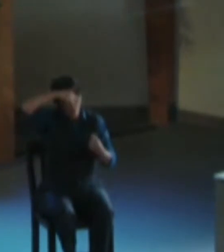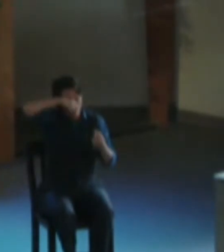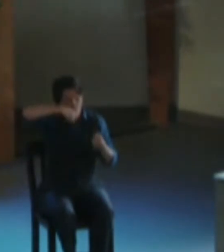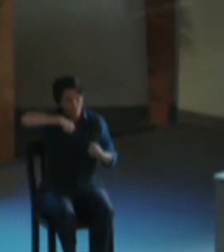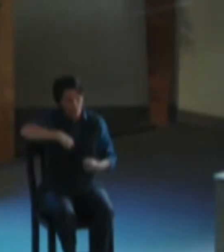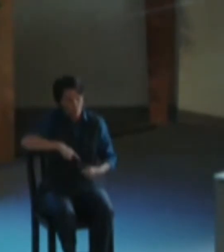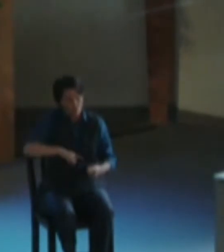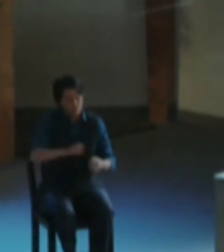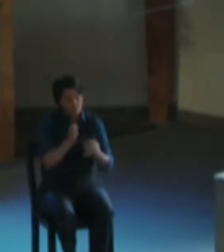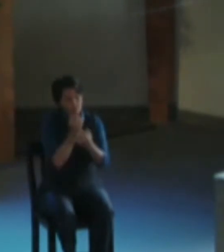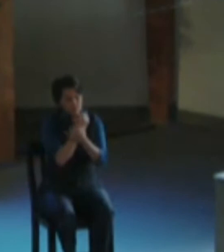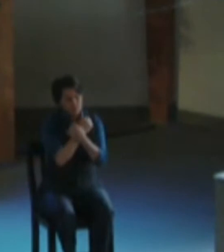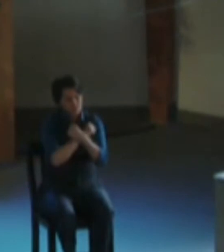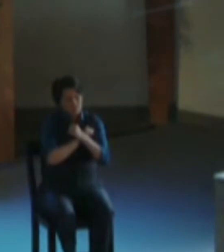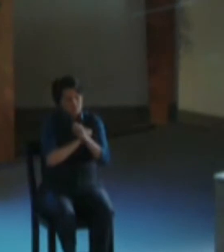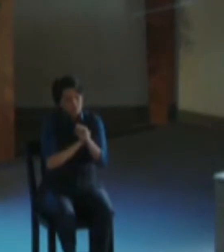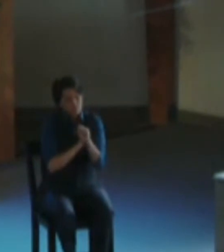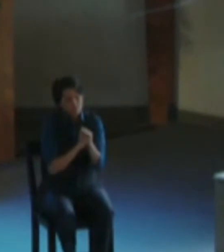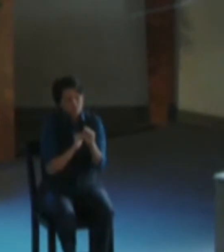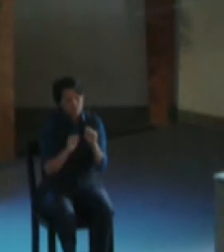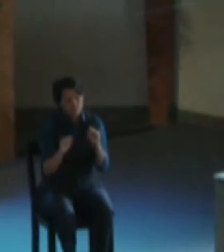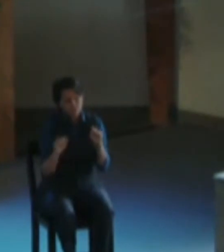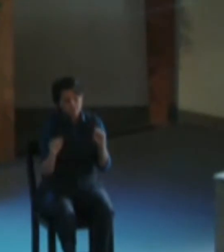safe. You are safe.